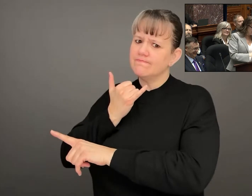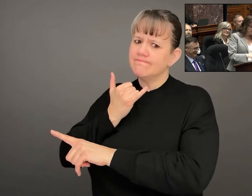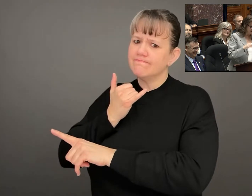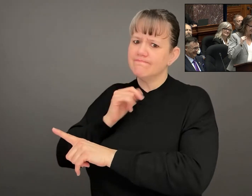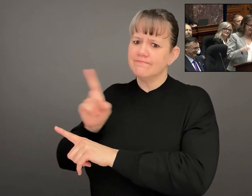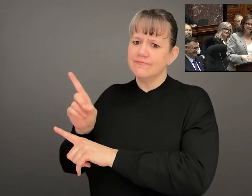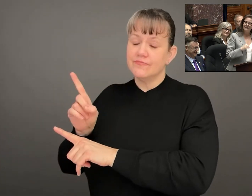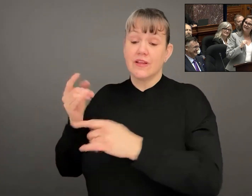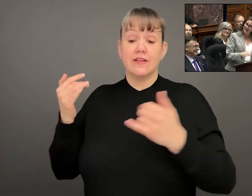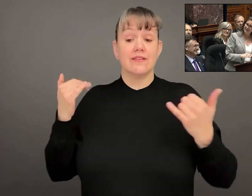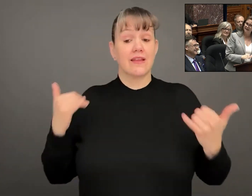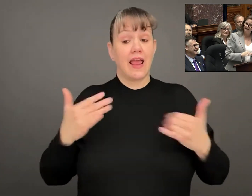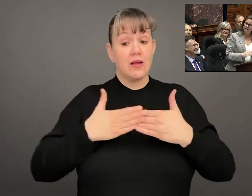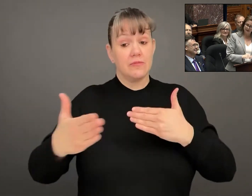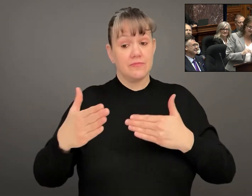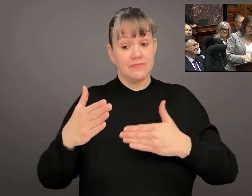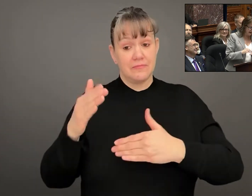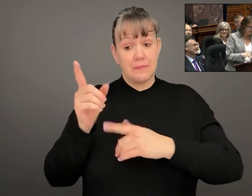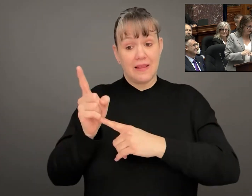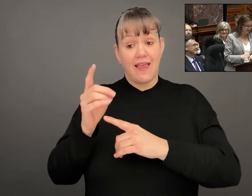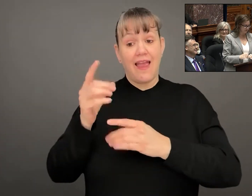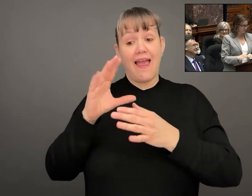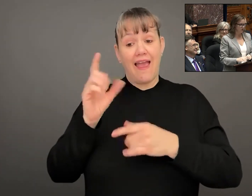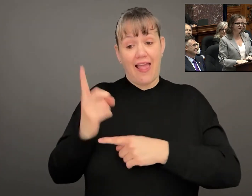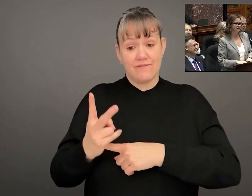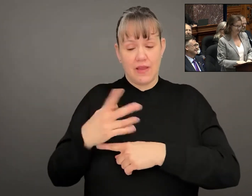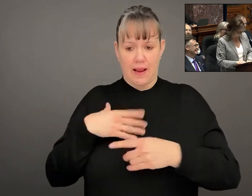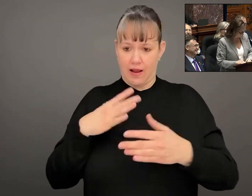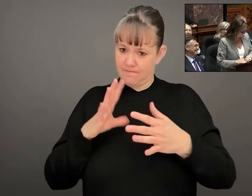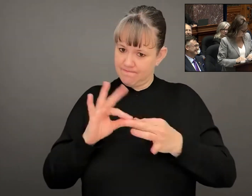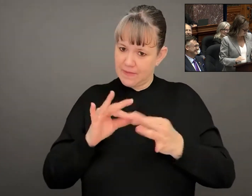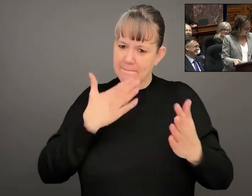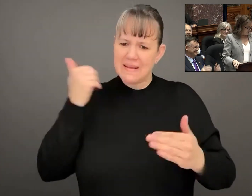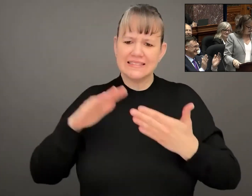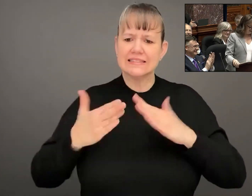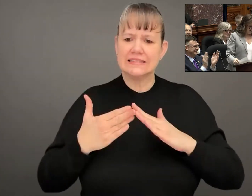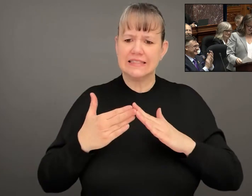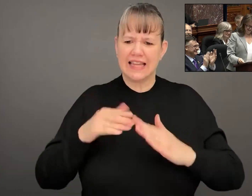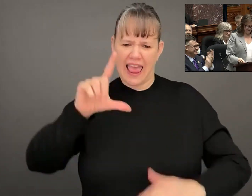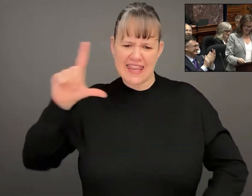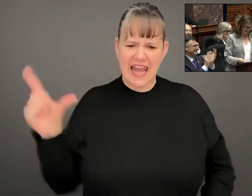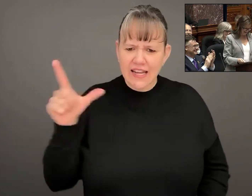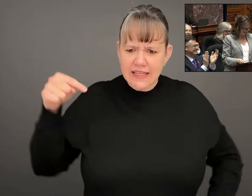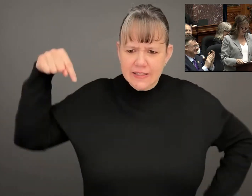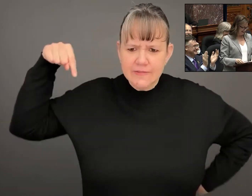show you that it is indeed Langley, the best place for sports.